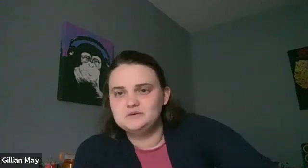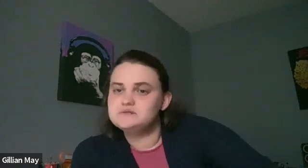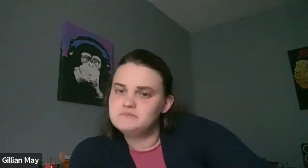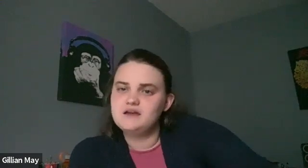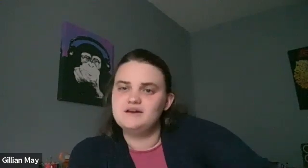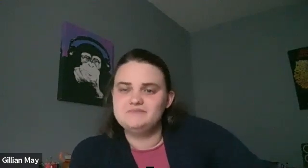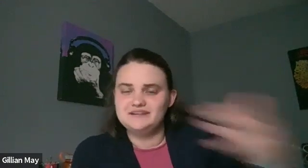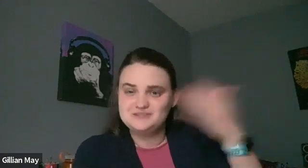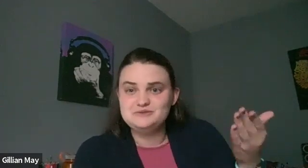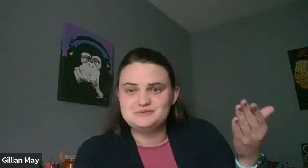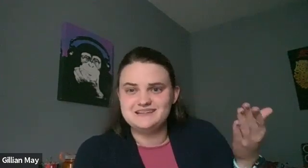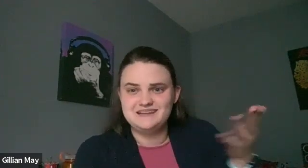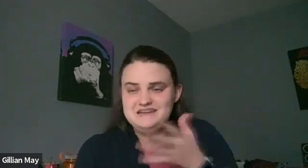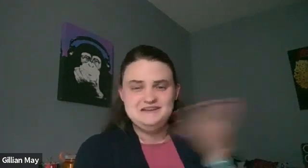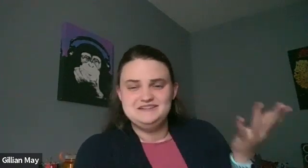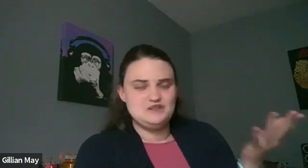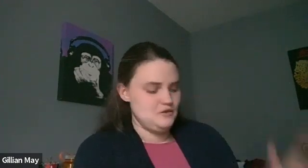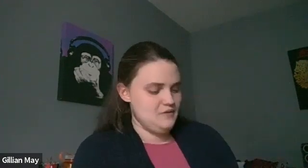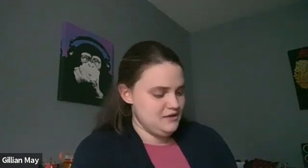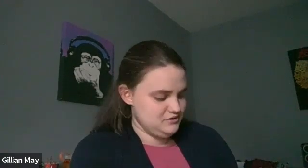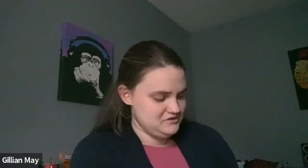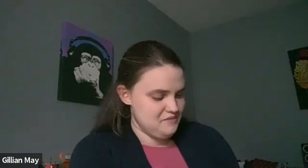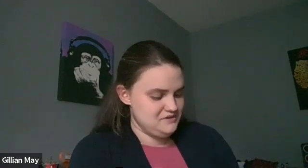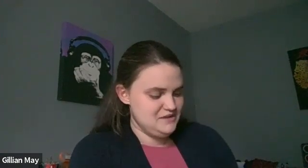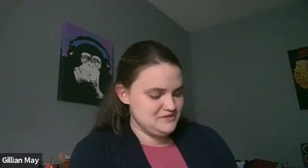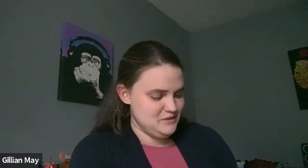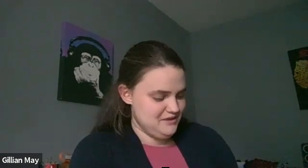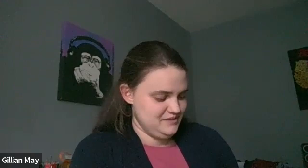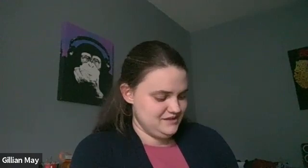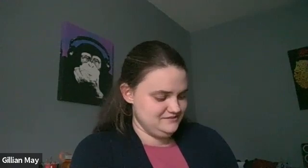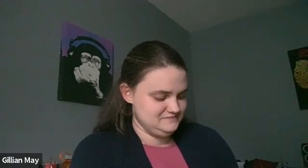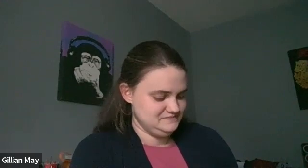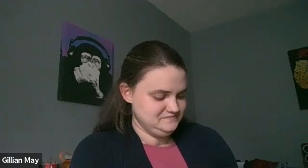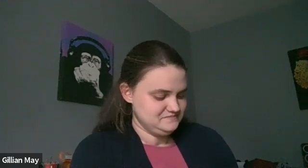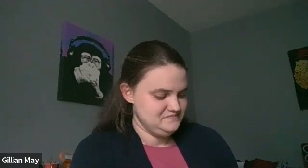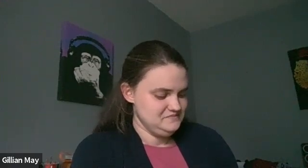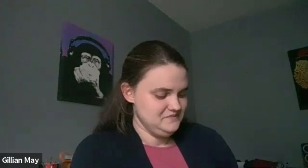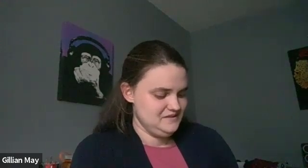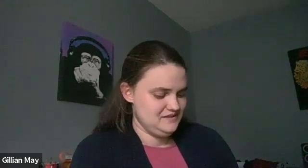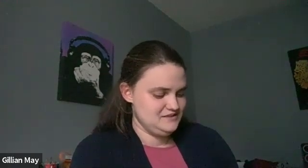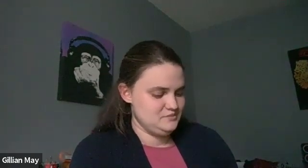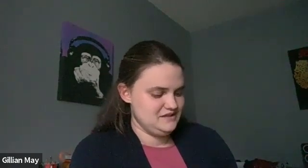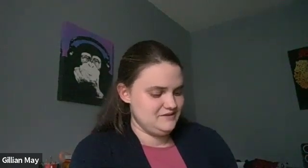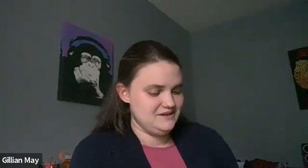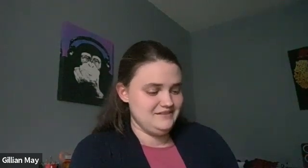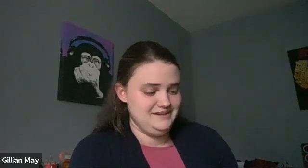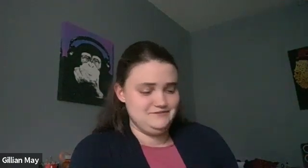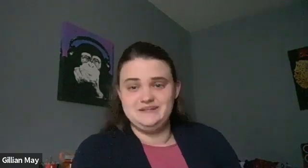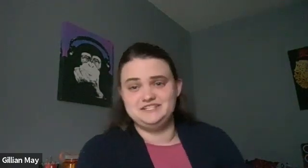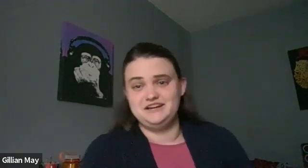at, in schools. So I will look that one up as well, man. This will be very enlightening for me to